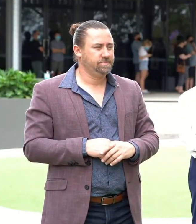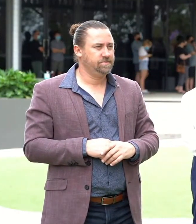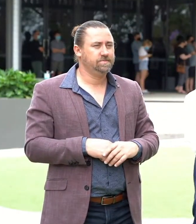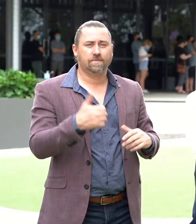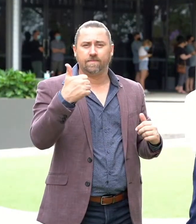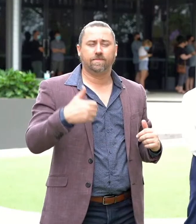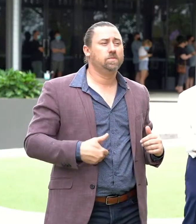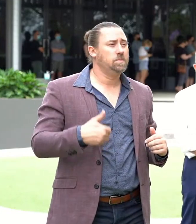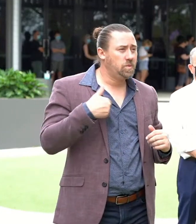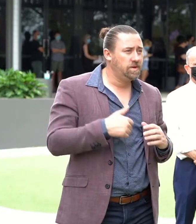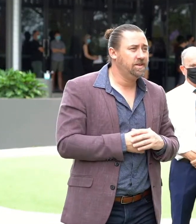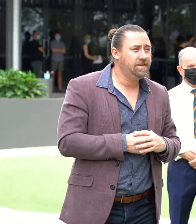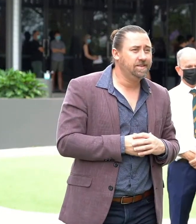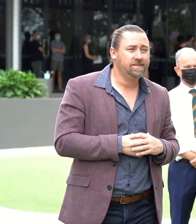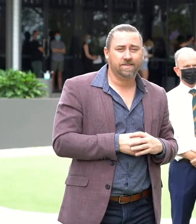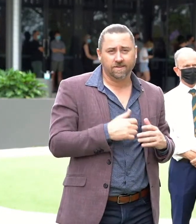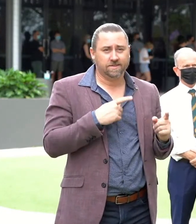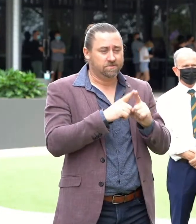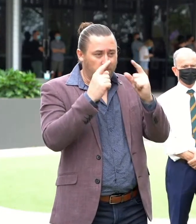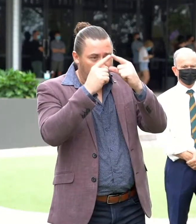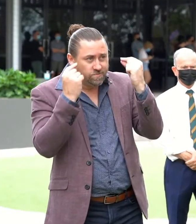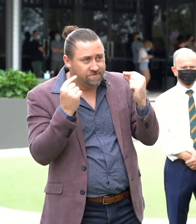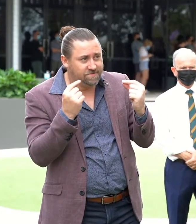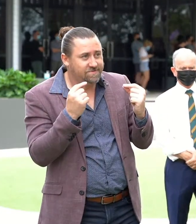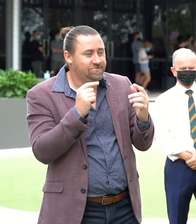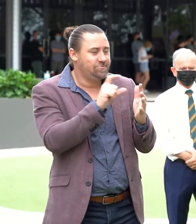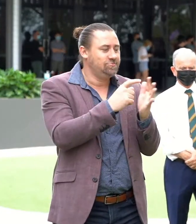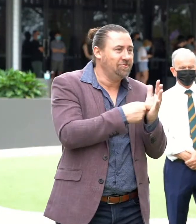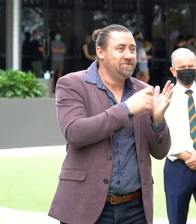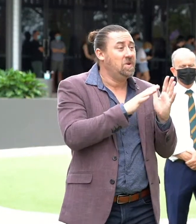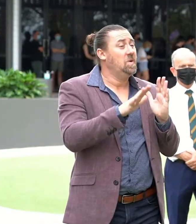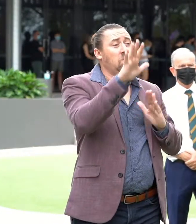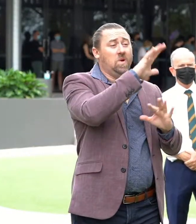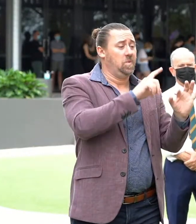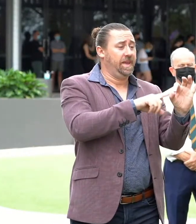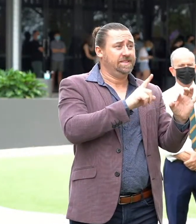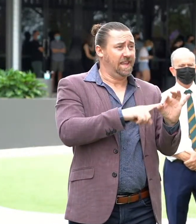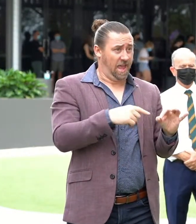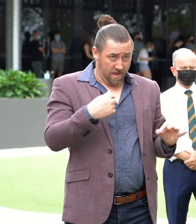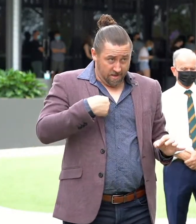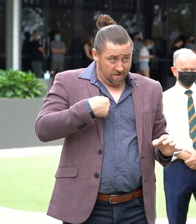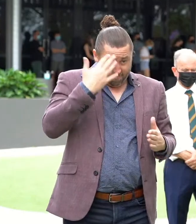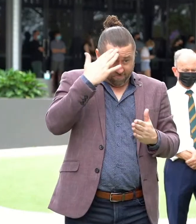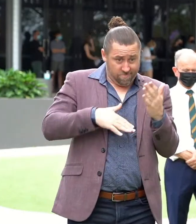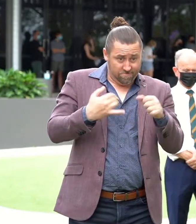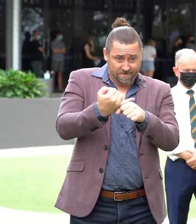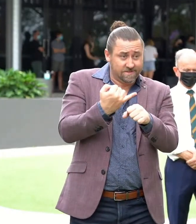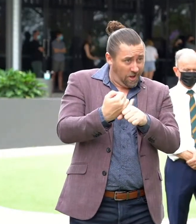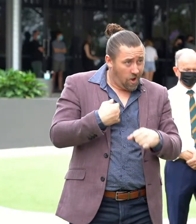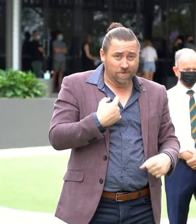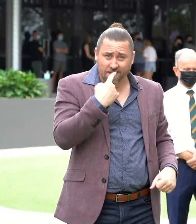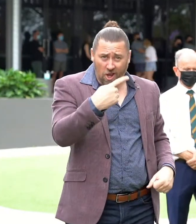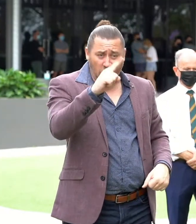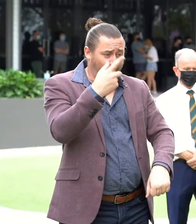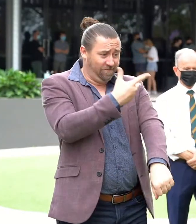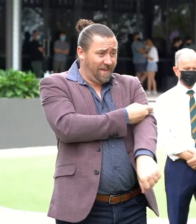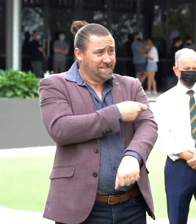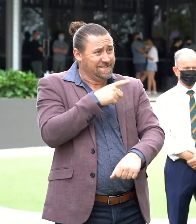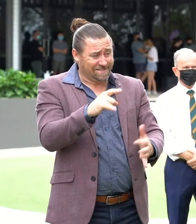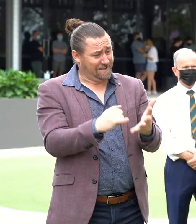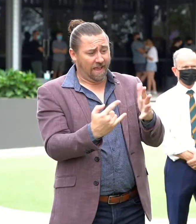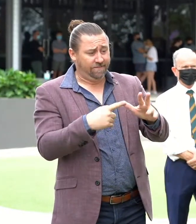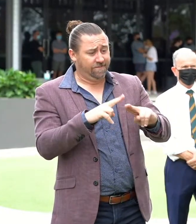Good morning. I think like every nurse and every doctor in Queensland, we want people to go and get vaccinated because we want them to be safe.